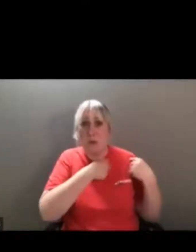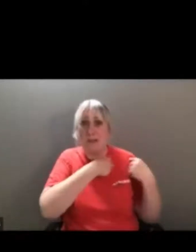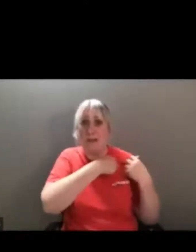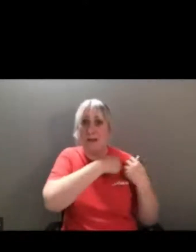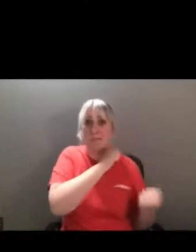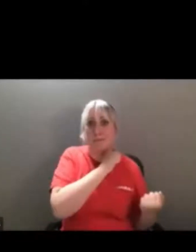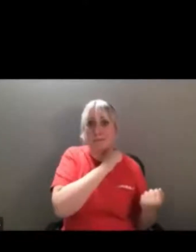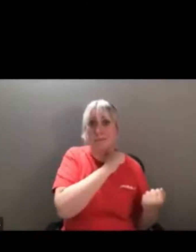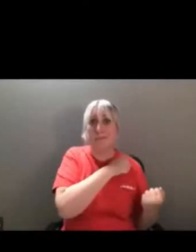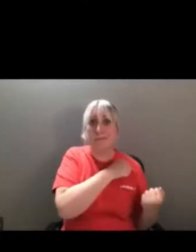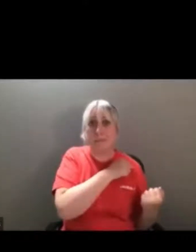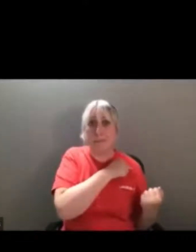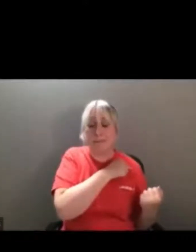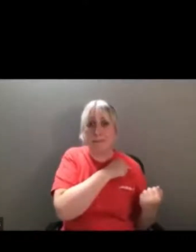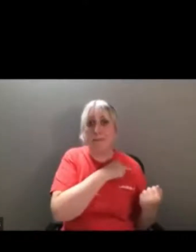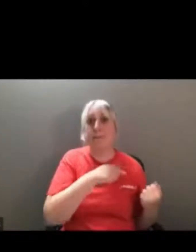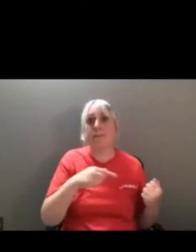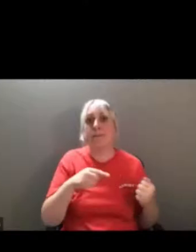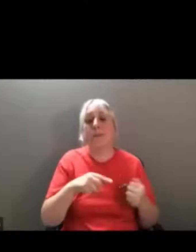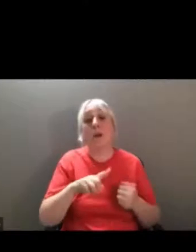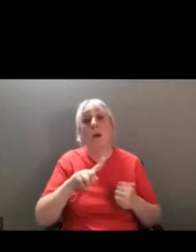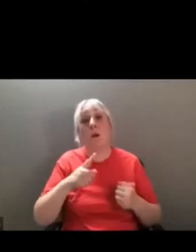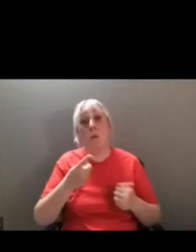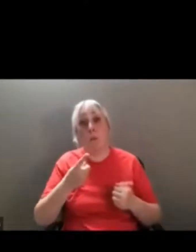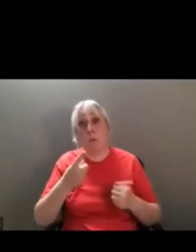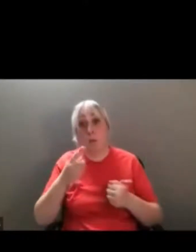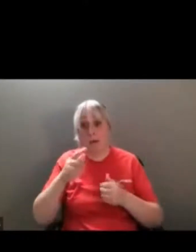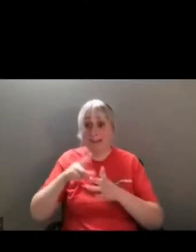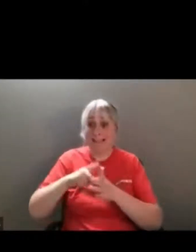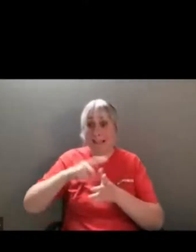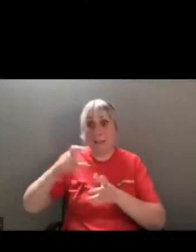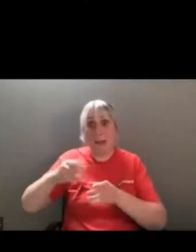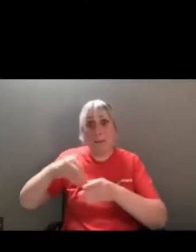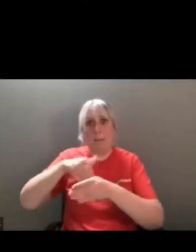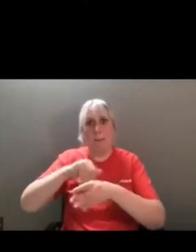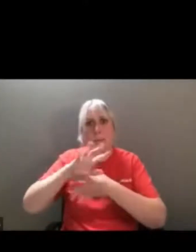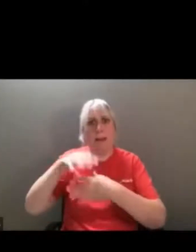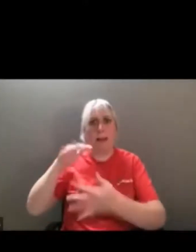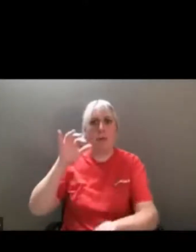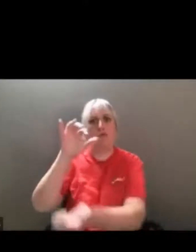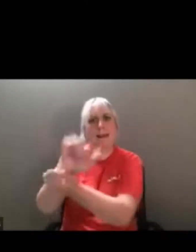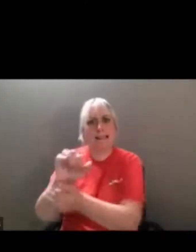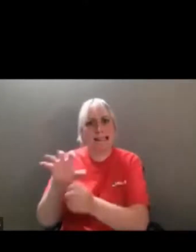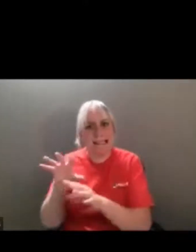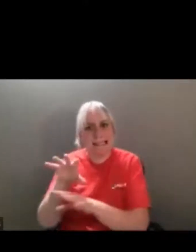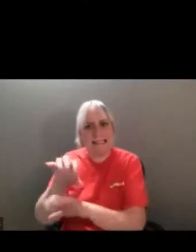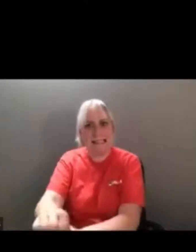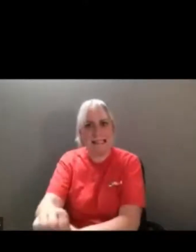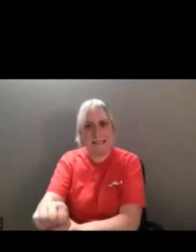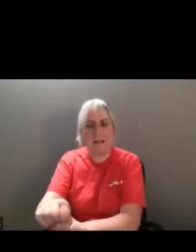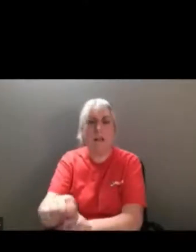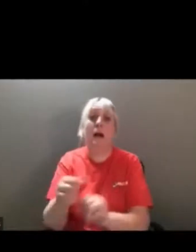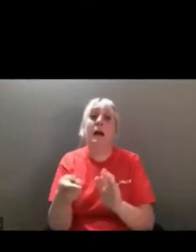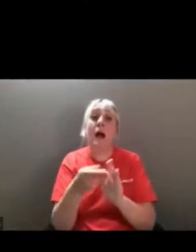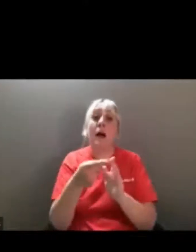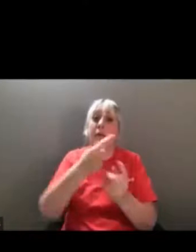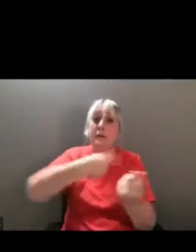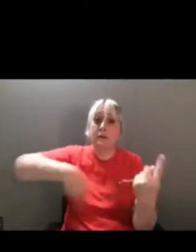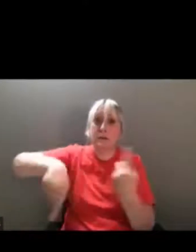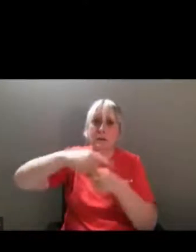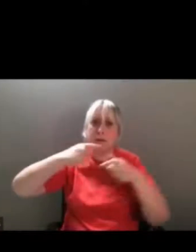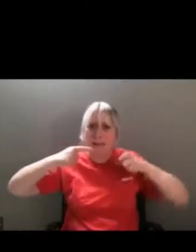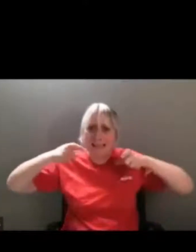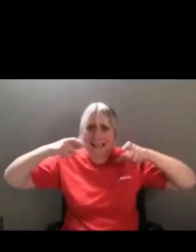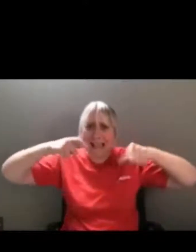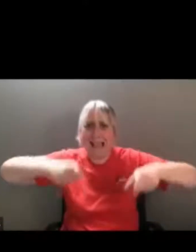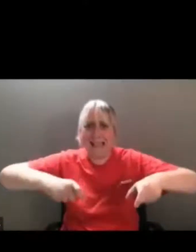an occupier becoming DPAC's first member to be arrested. The remaining occupiers held out, and footage of them